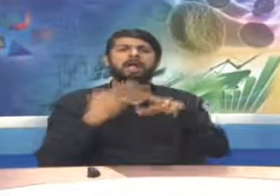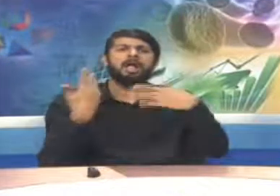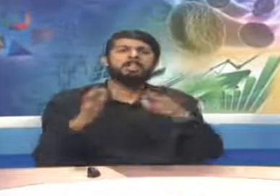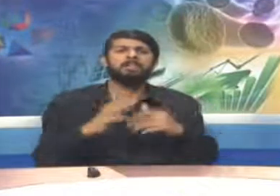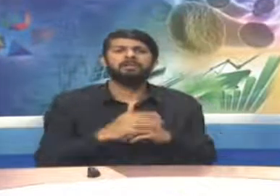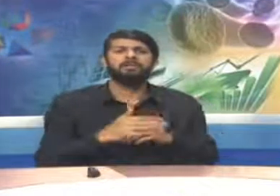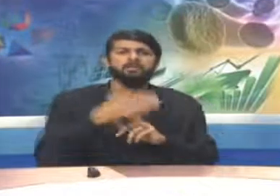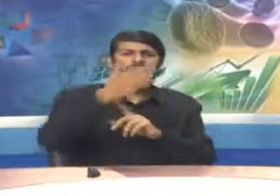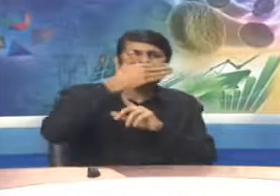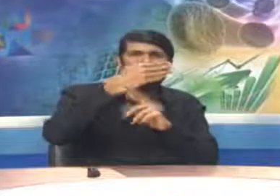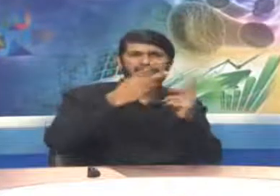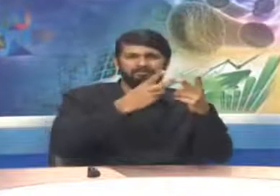one hand